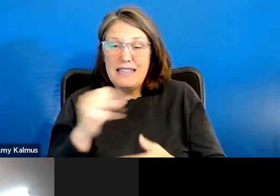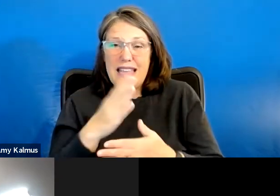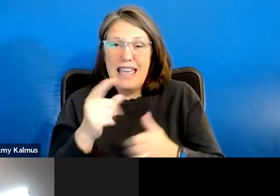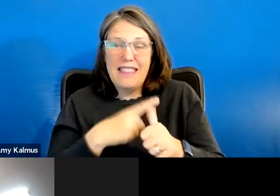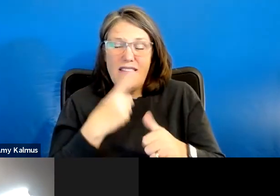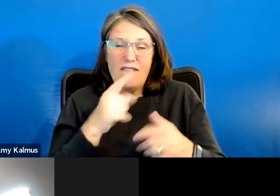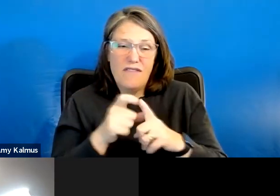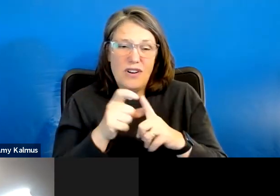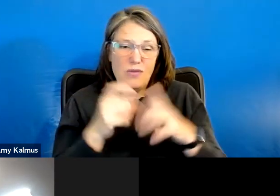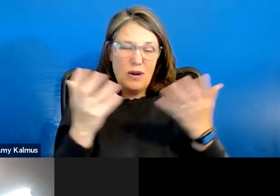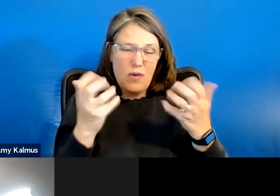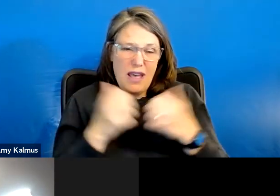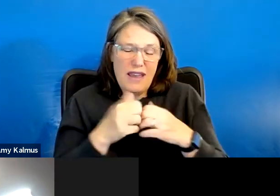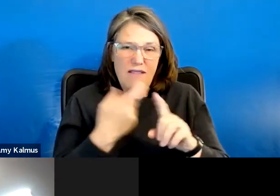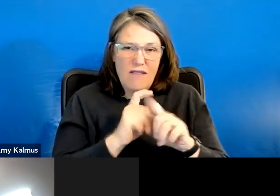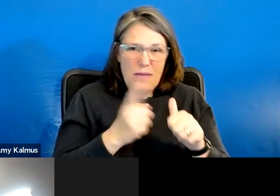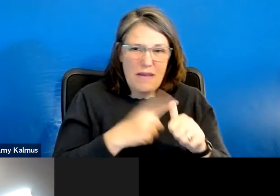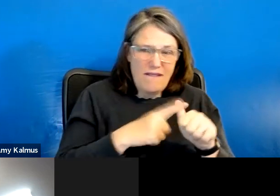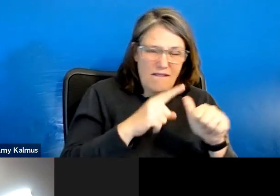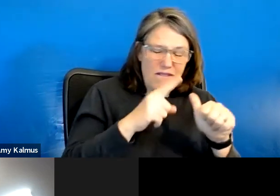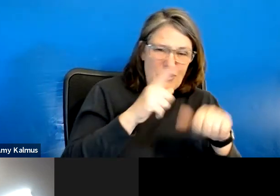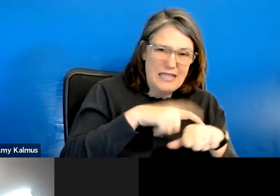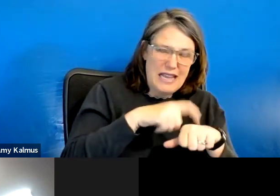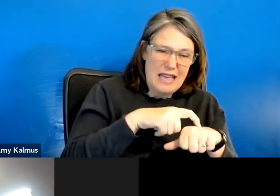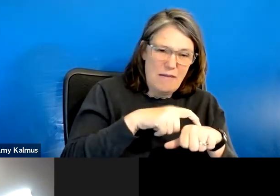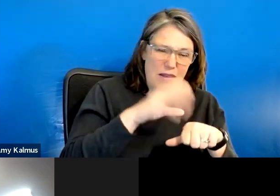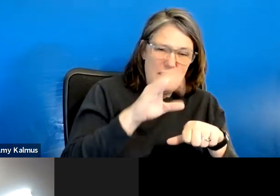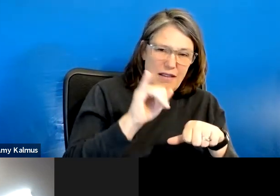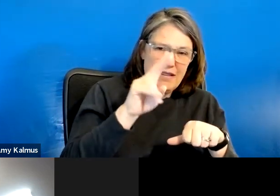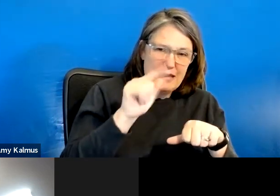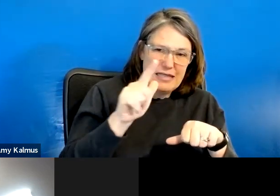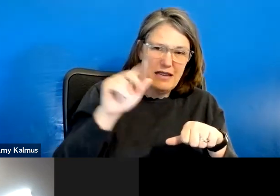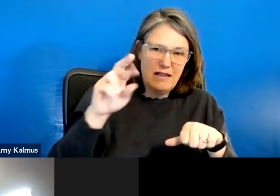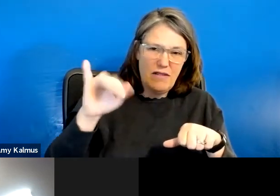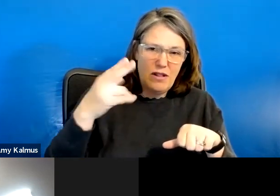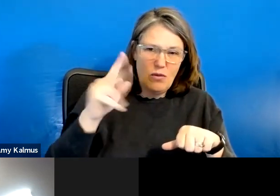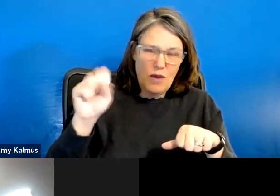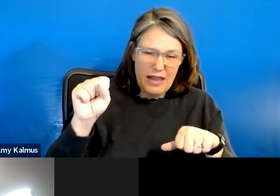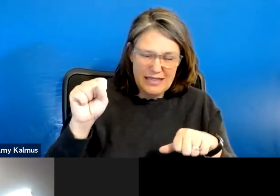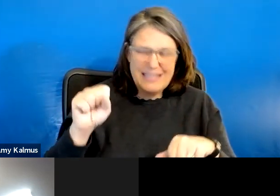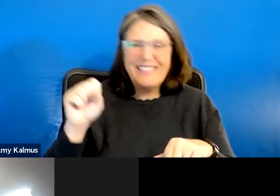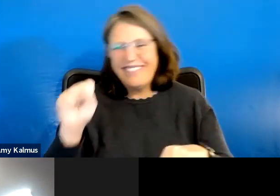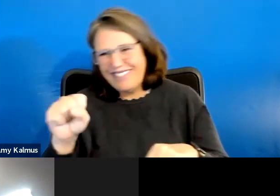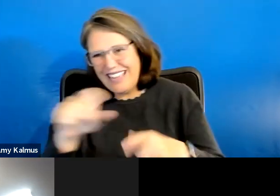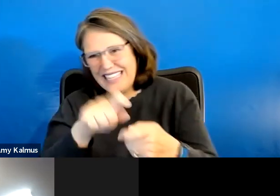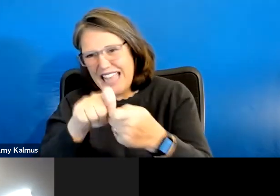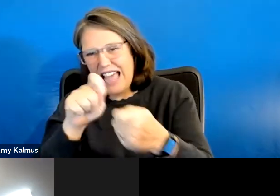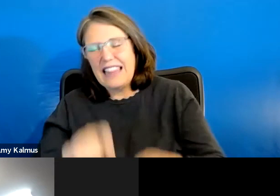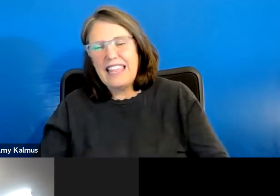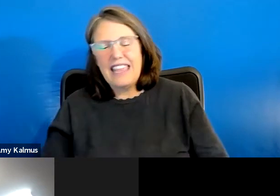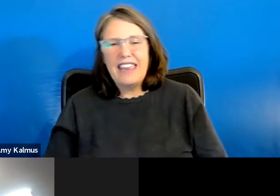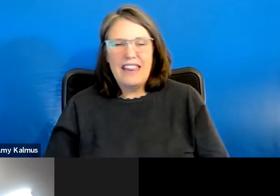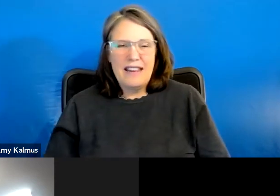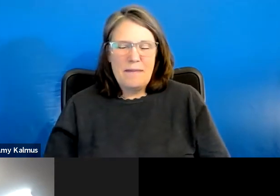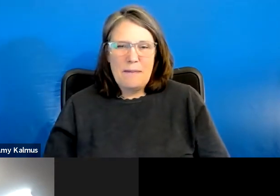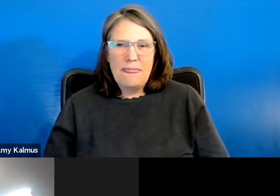word from the first round? Civil right, April says. Exactly. And that's Yeah.